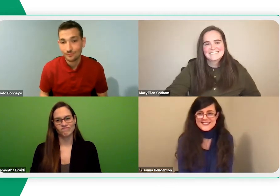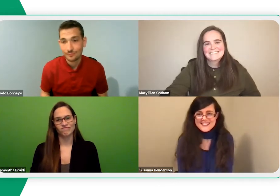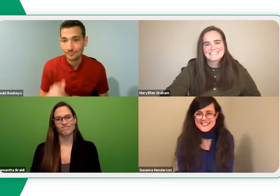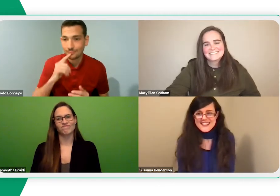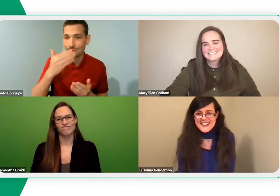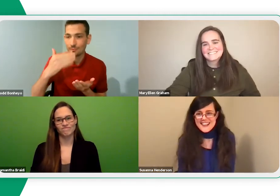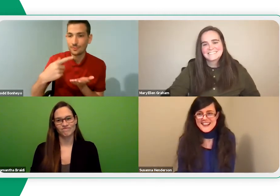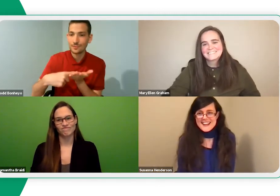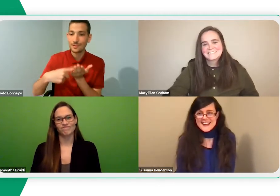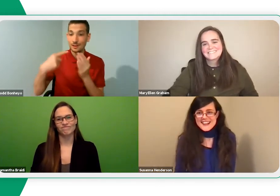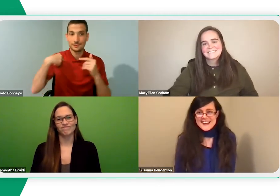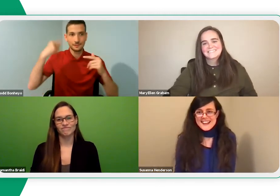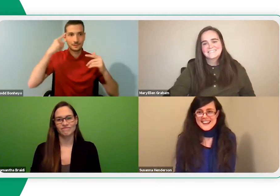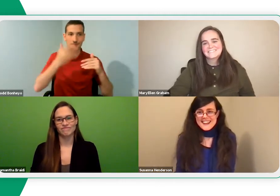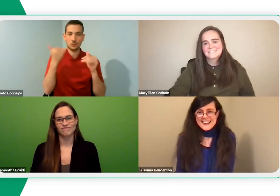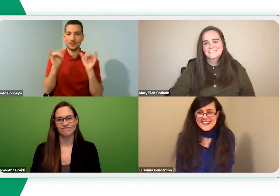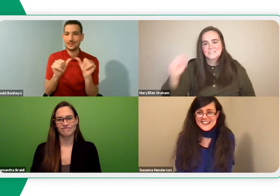that.